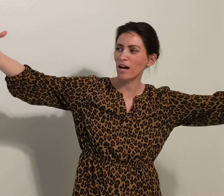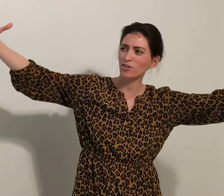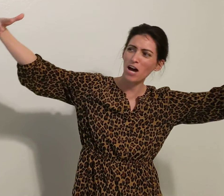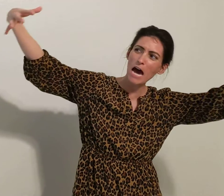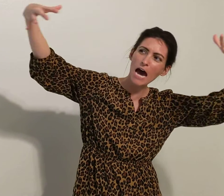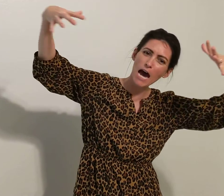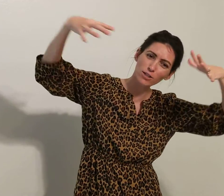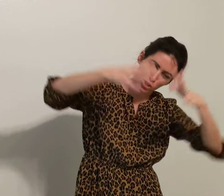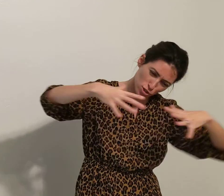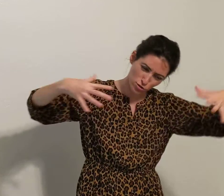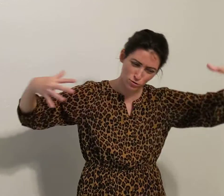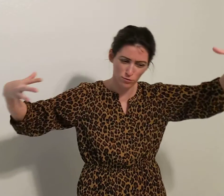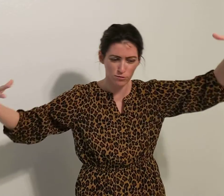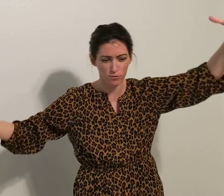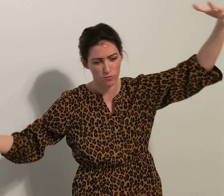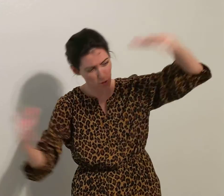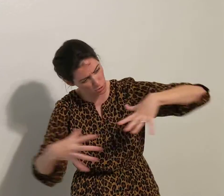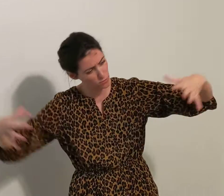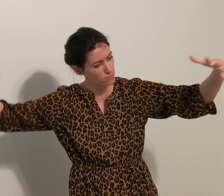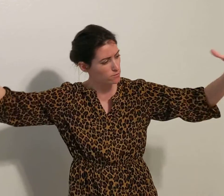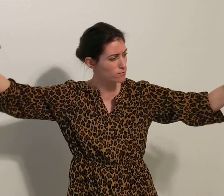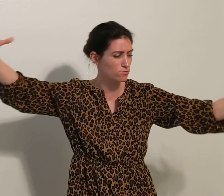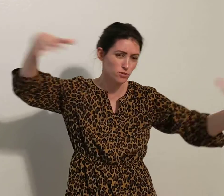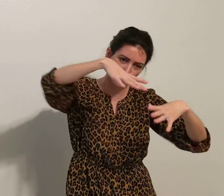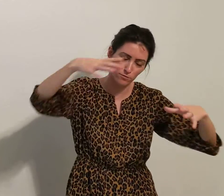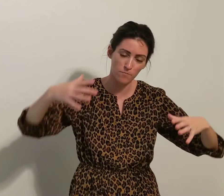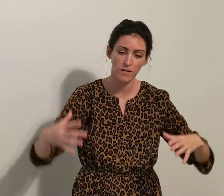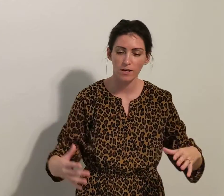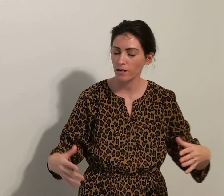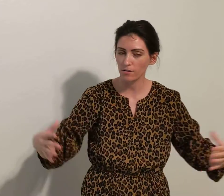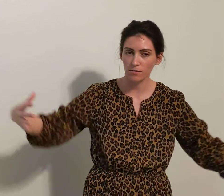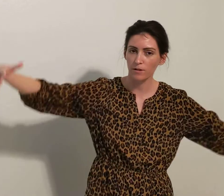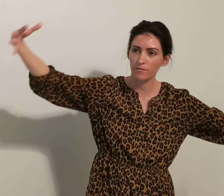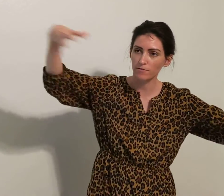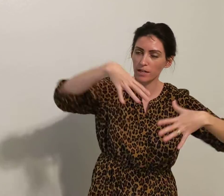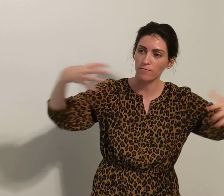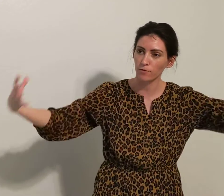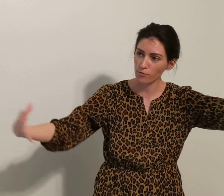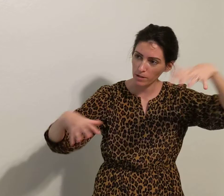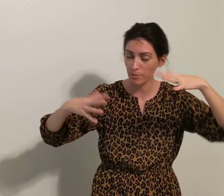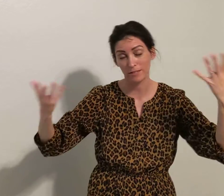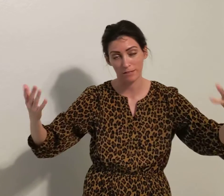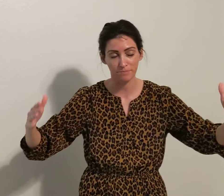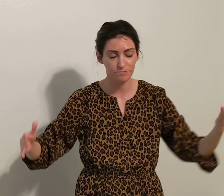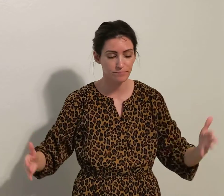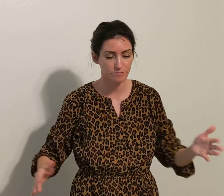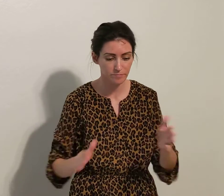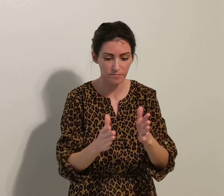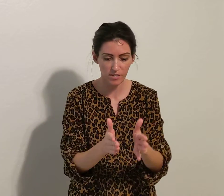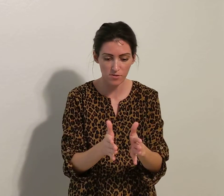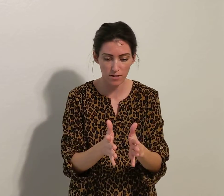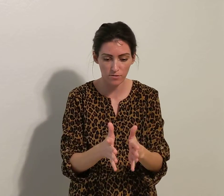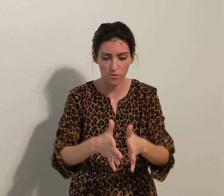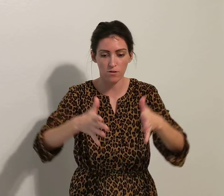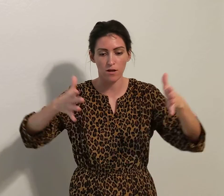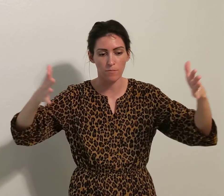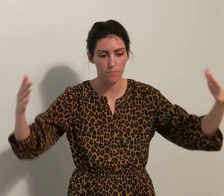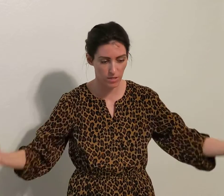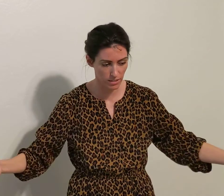out. Choo, choo, choo. I don't think we have enough time for 3, but you know. Okay, so the